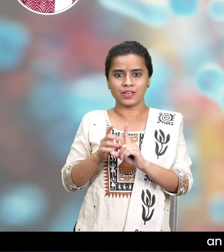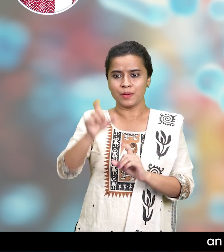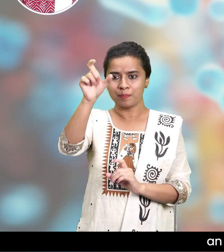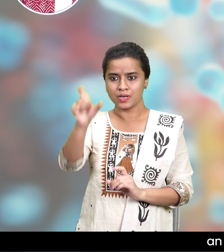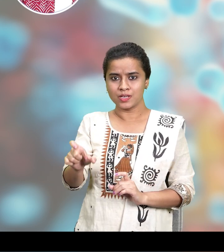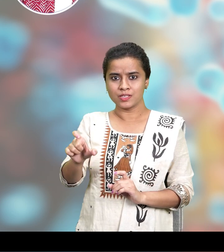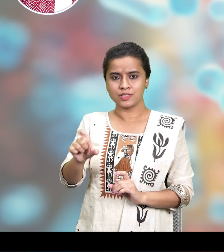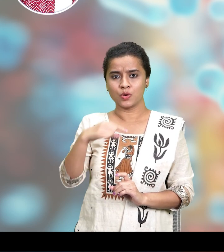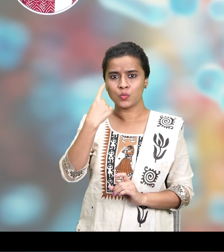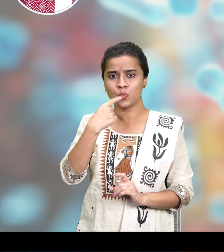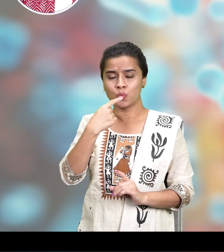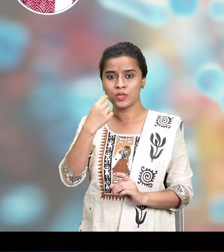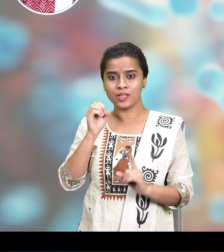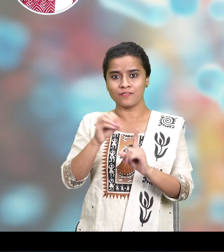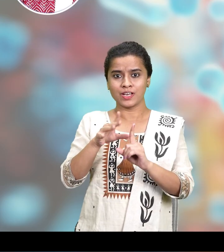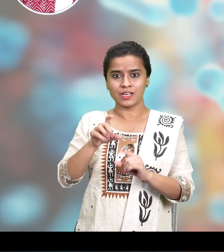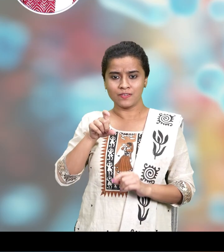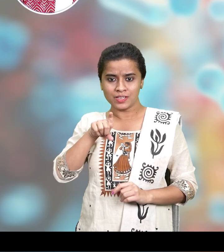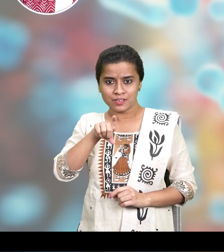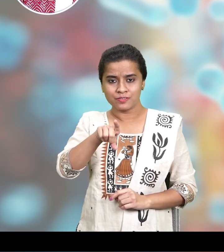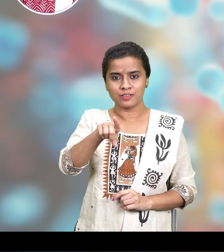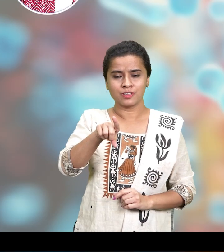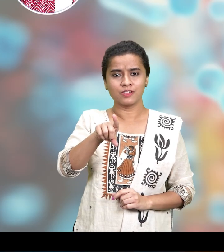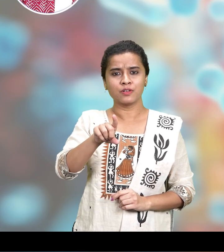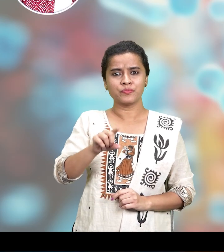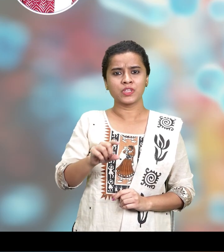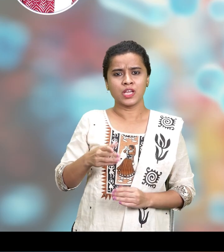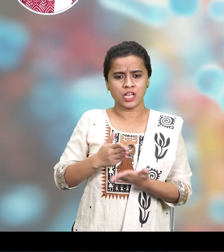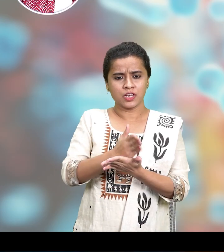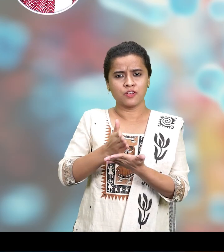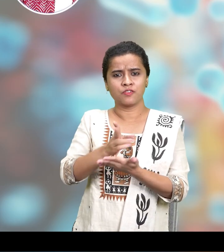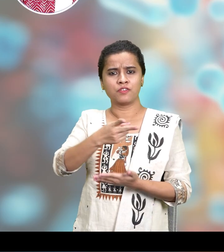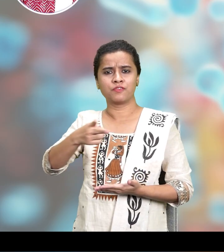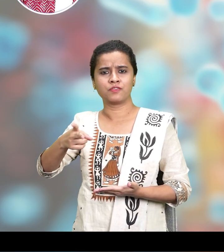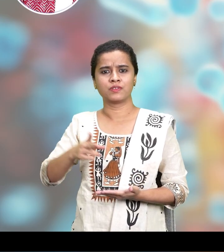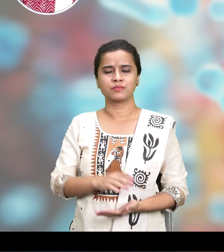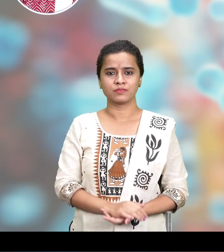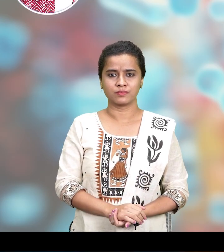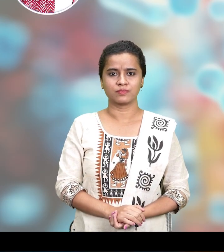to someone else in a variety of ways.